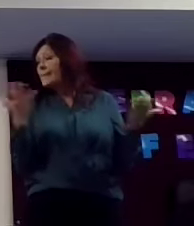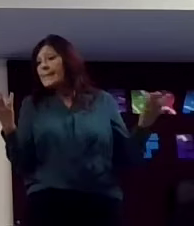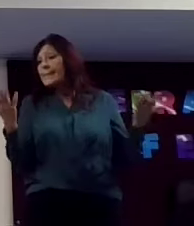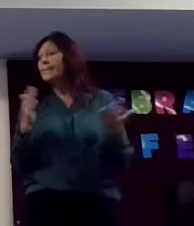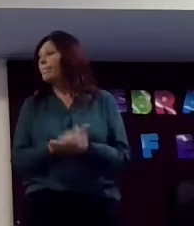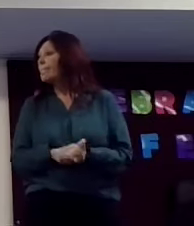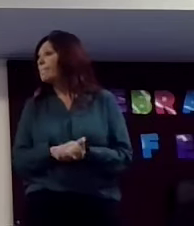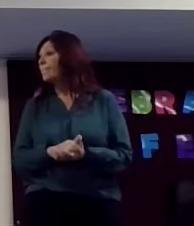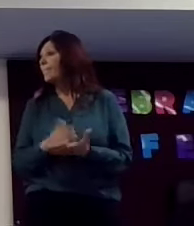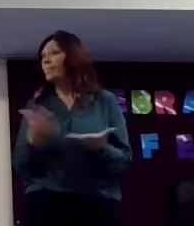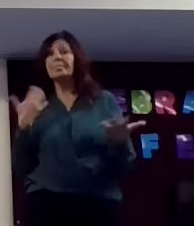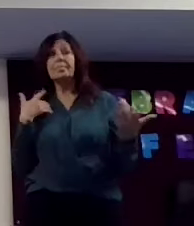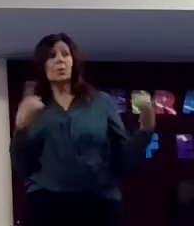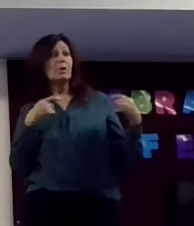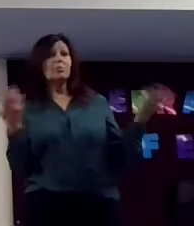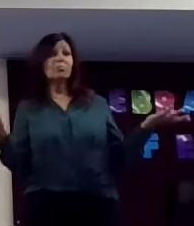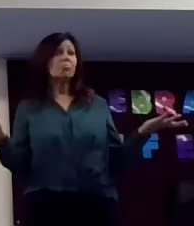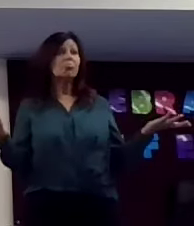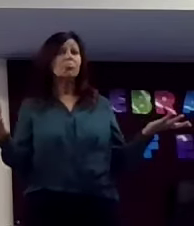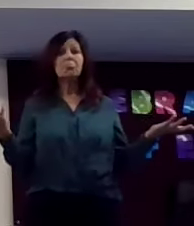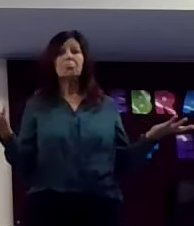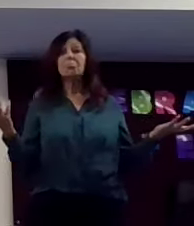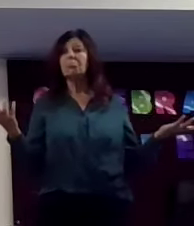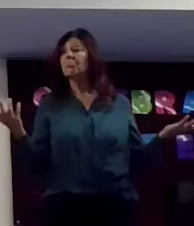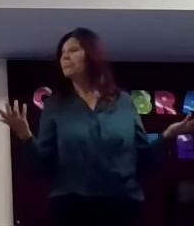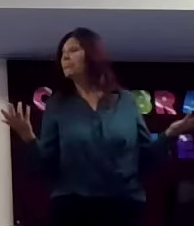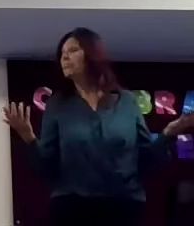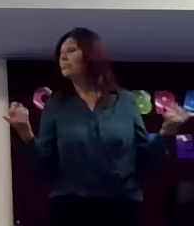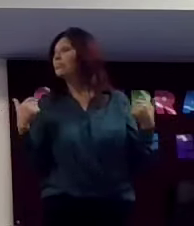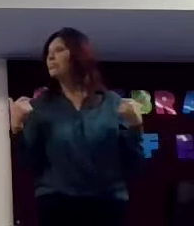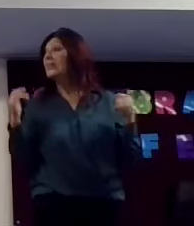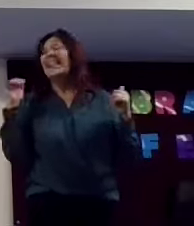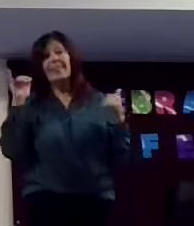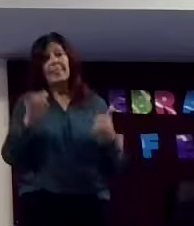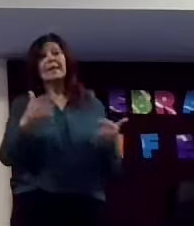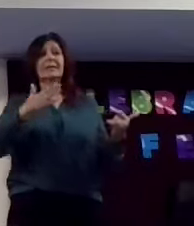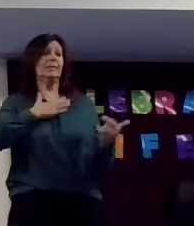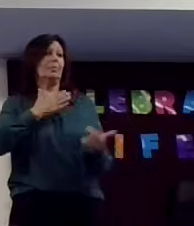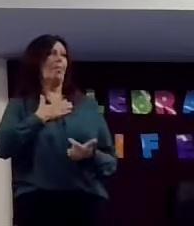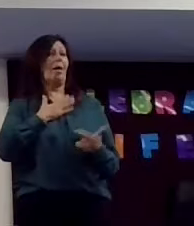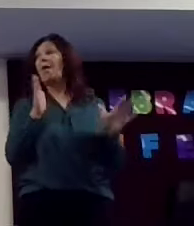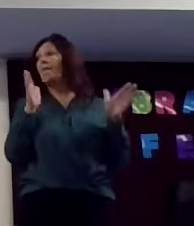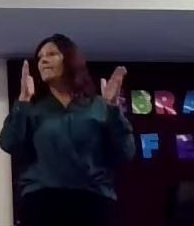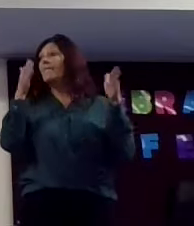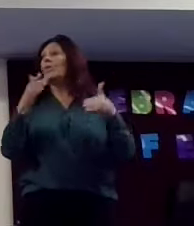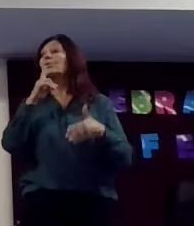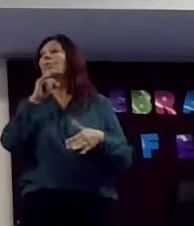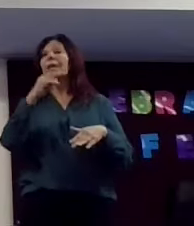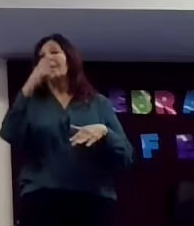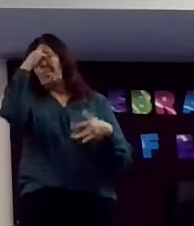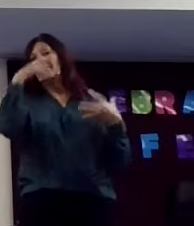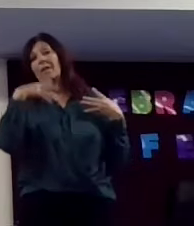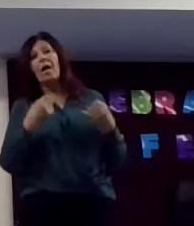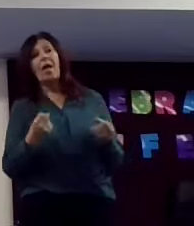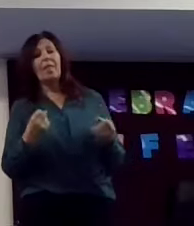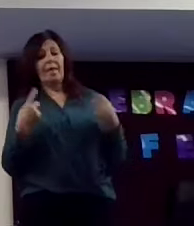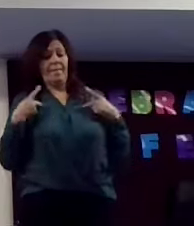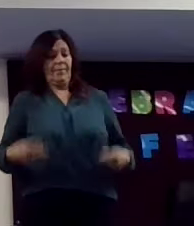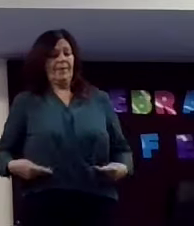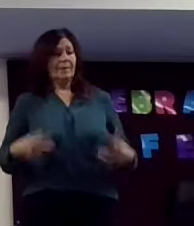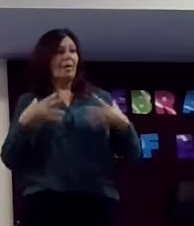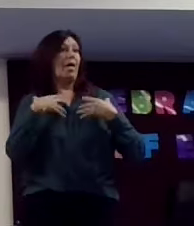So I can open up to questions. I don't know how much more you want to know about me, but that's my focus is really on mental health,